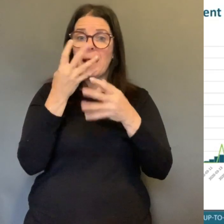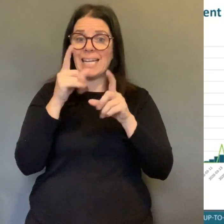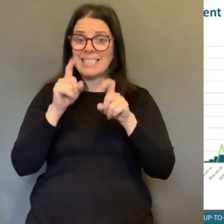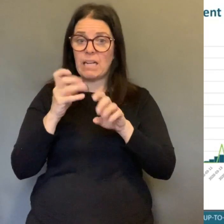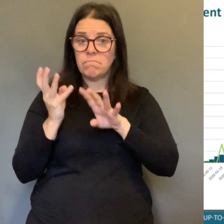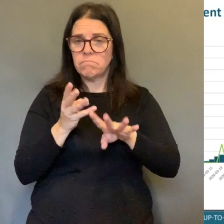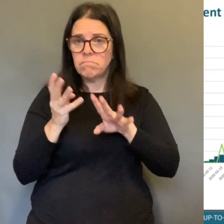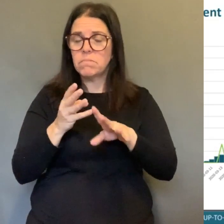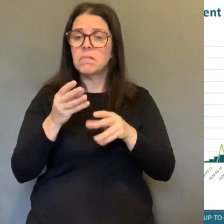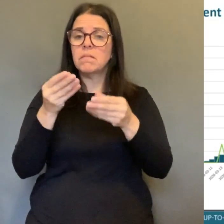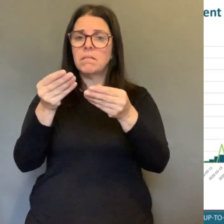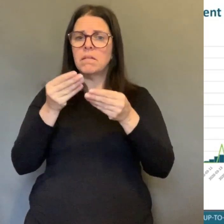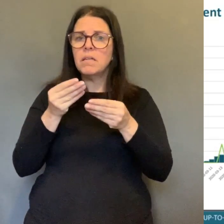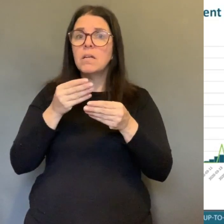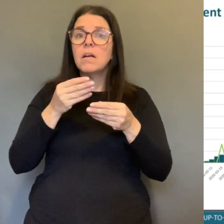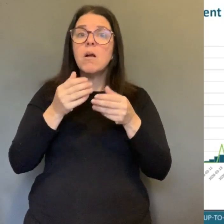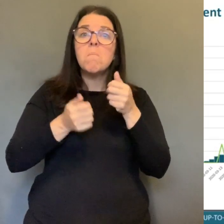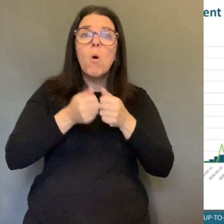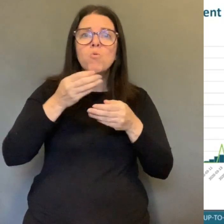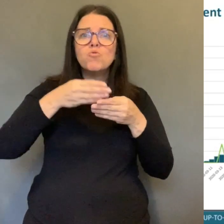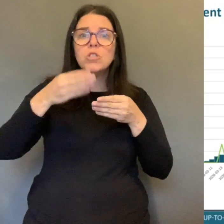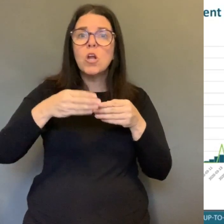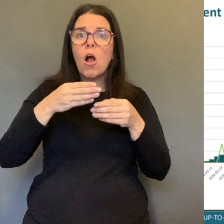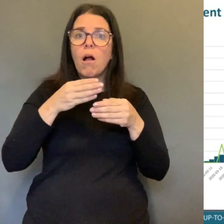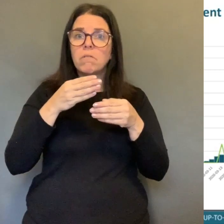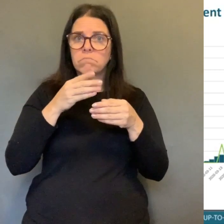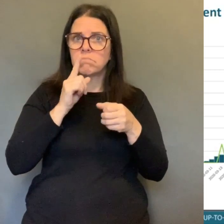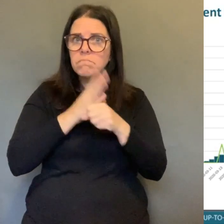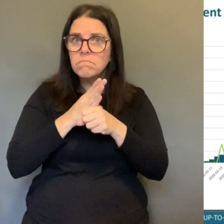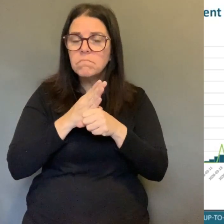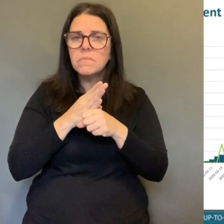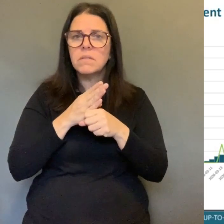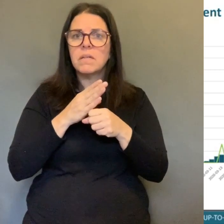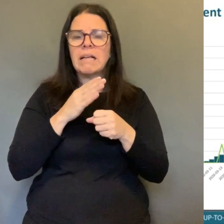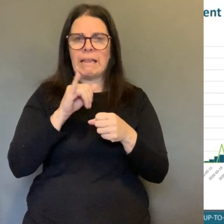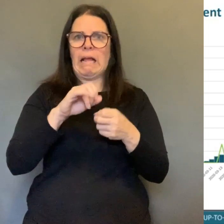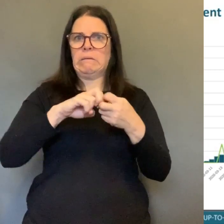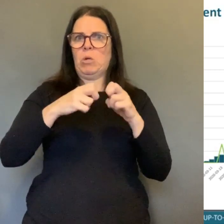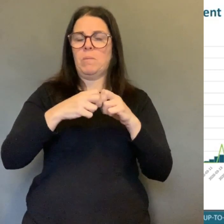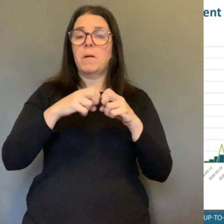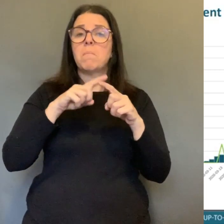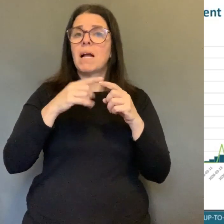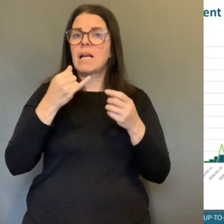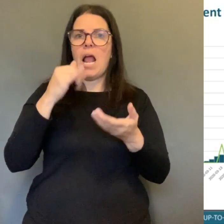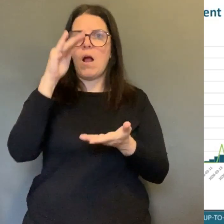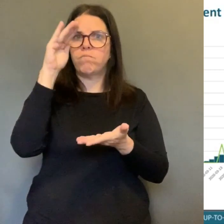population to get a better handle of what's happening in that facilities.